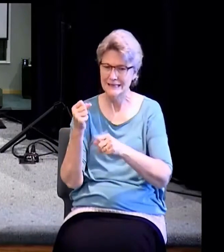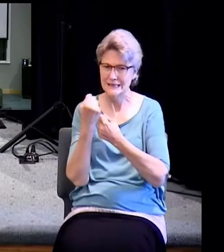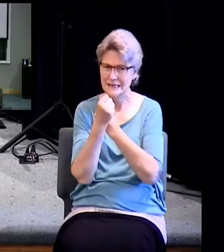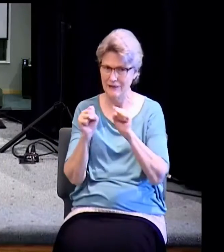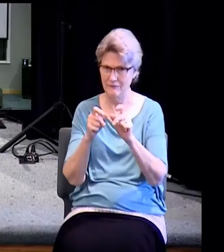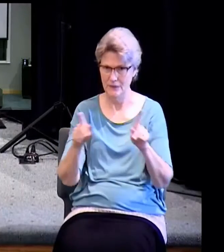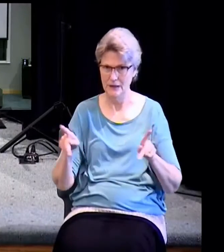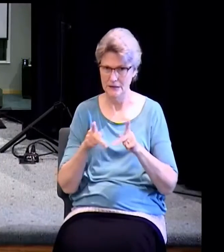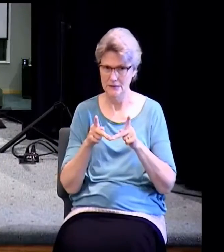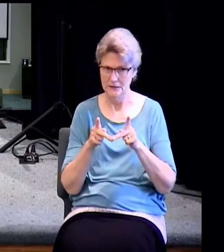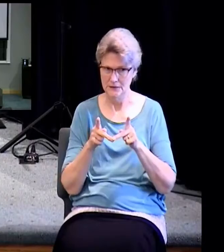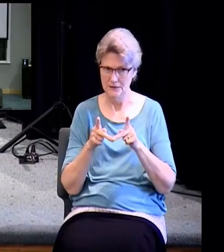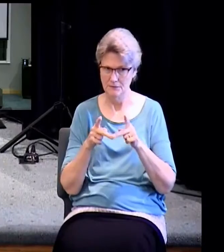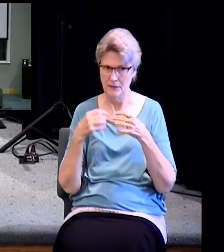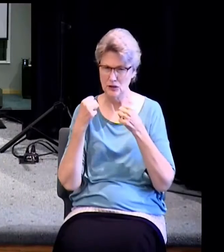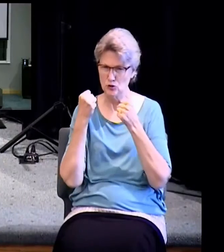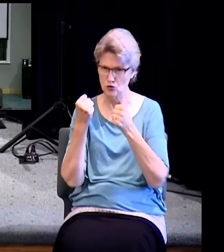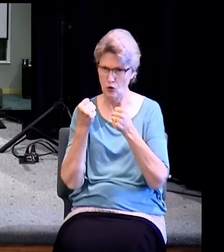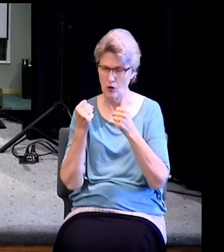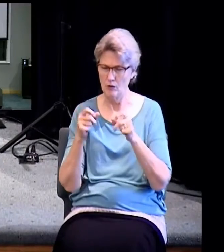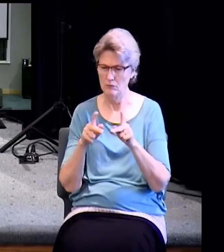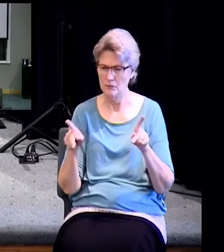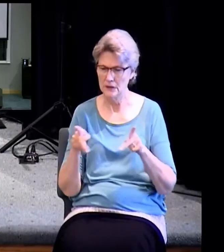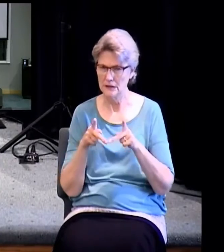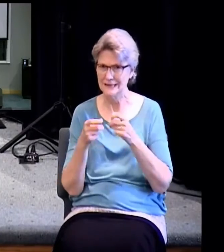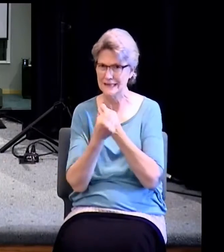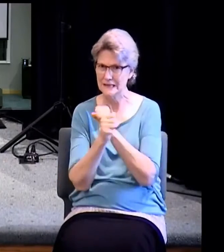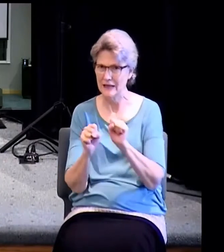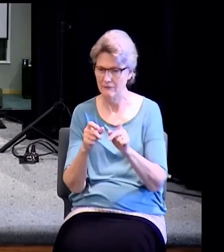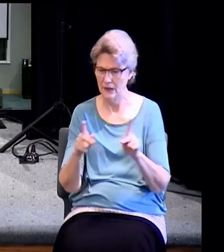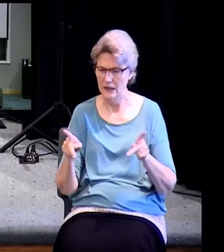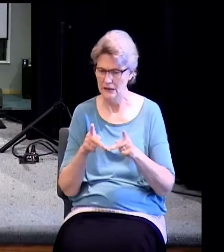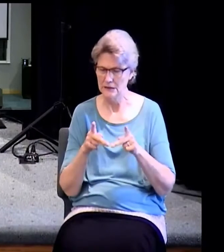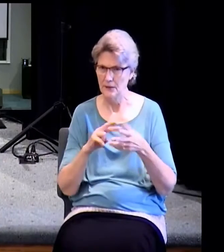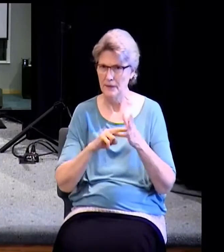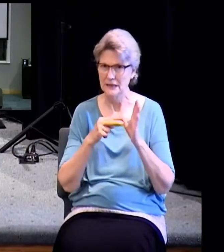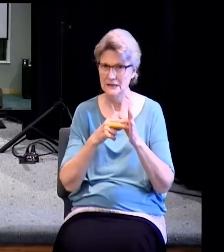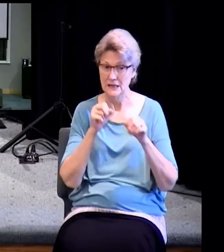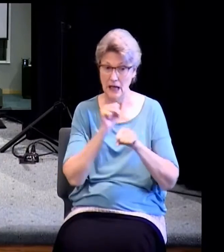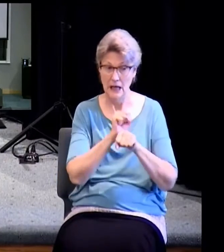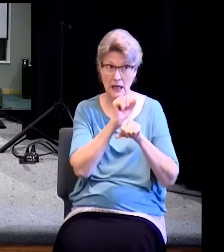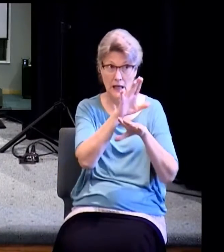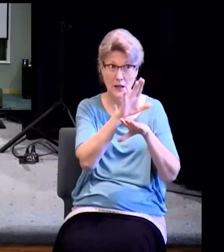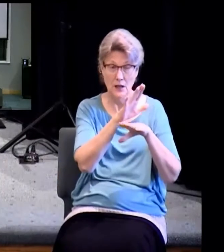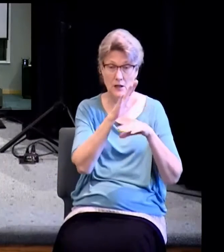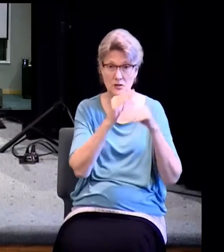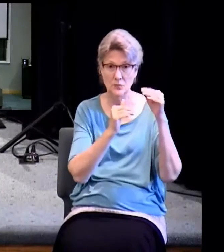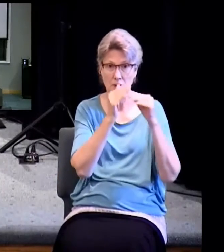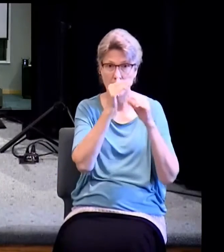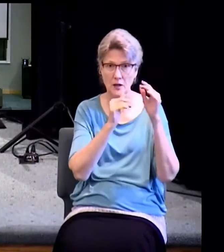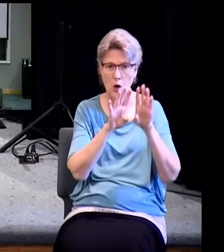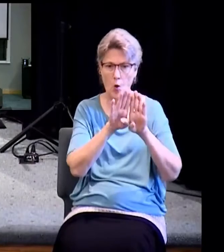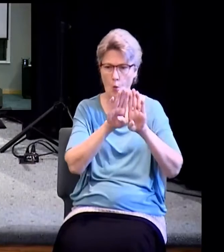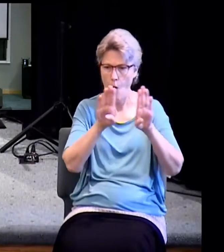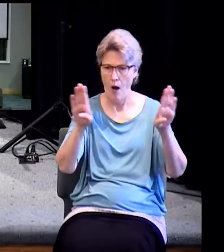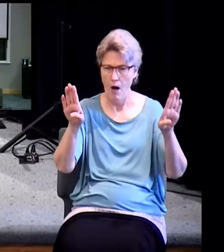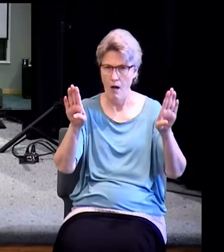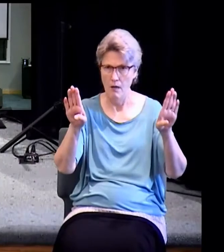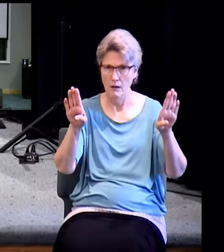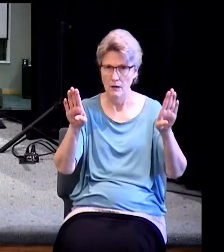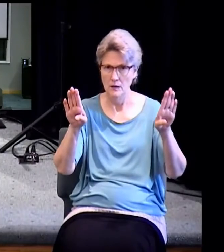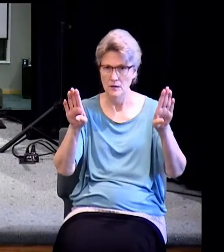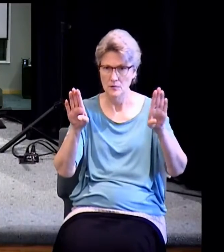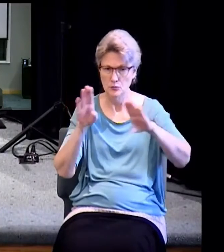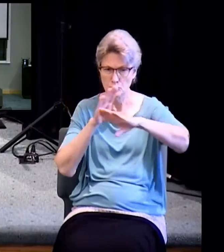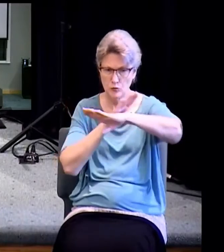Our stronghold. The word Ophel in Hebrew means a hill to build, a wall to keep. It refers to the hill to the east